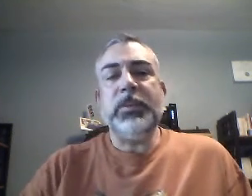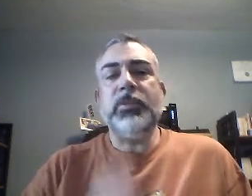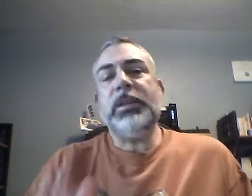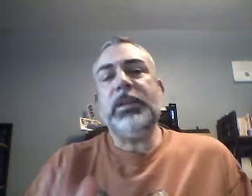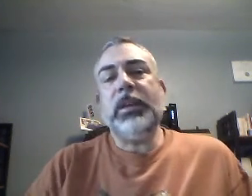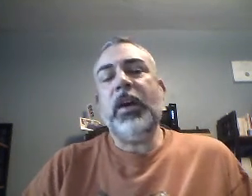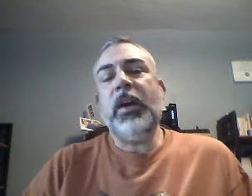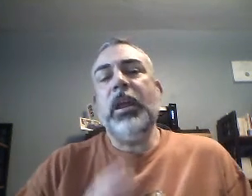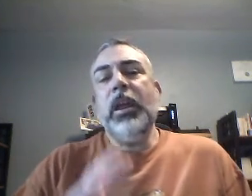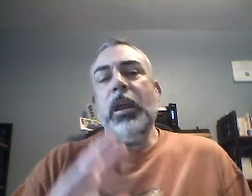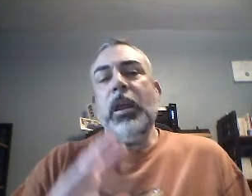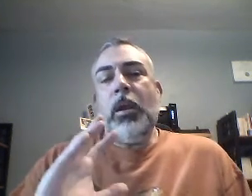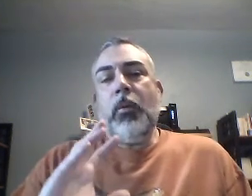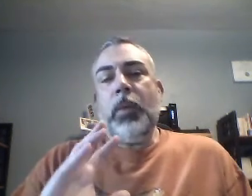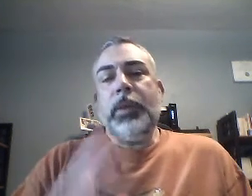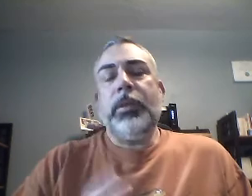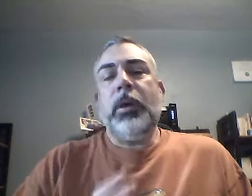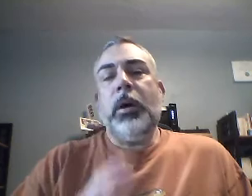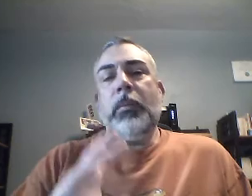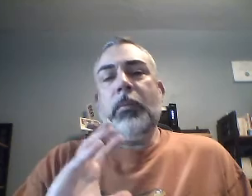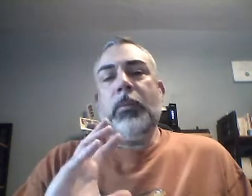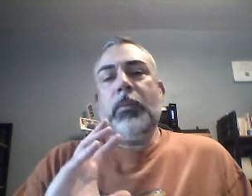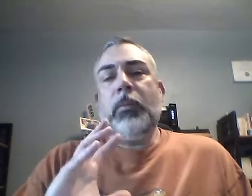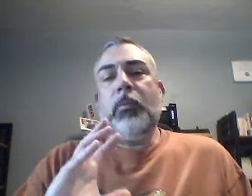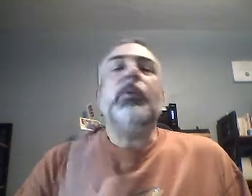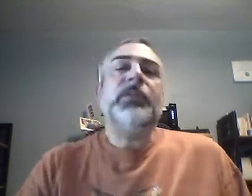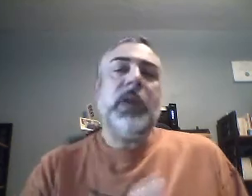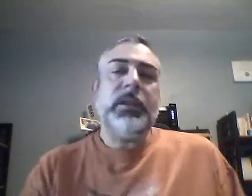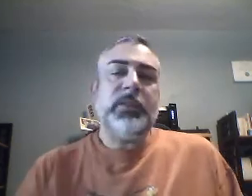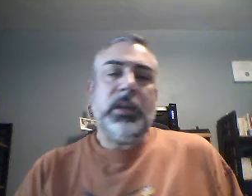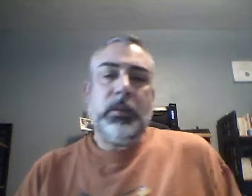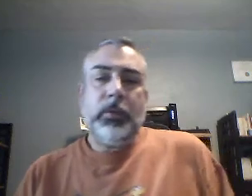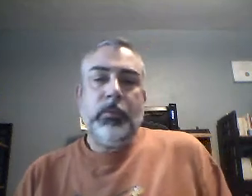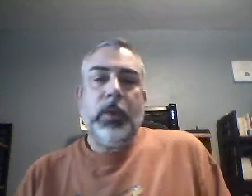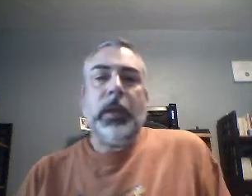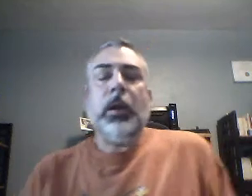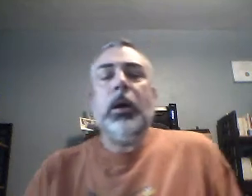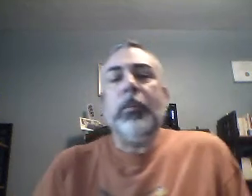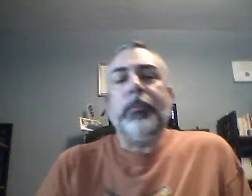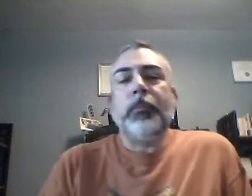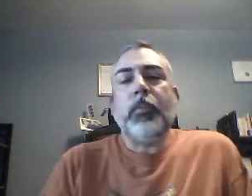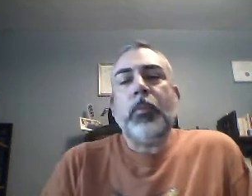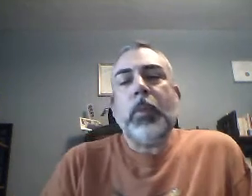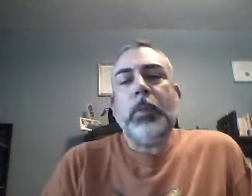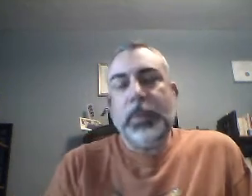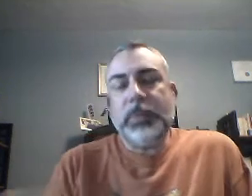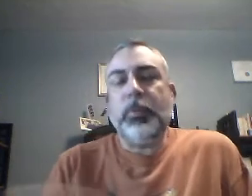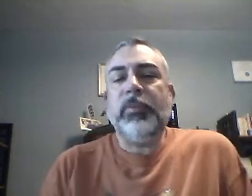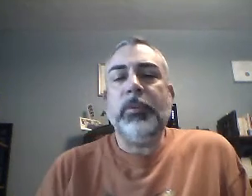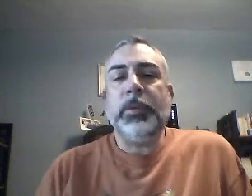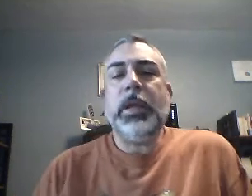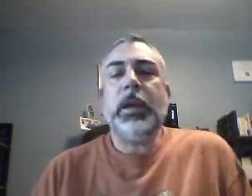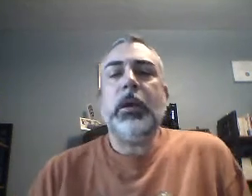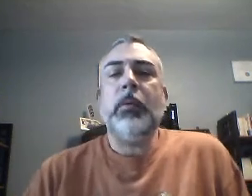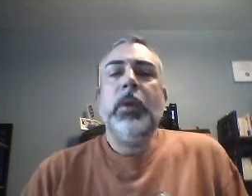you identify with what was not assigned at birth, right? But it's more fluid than that.